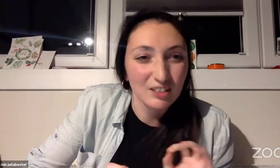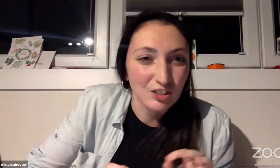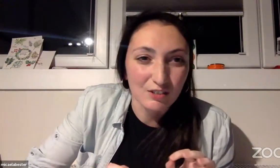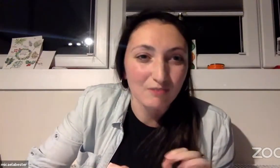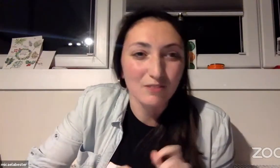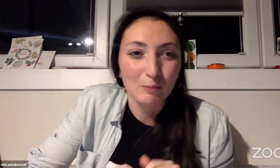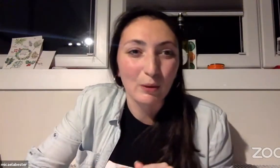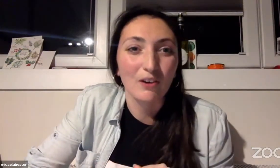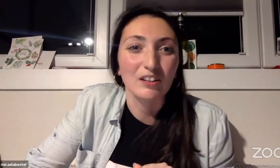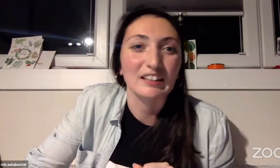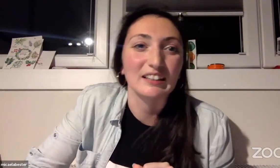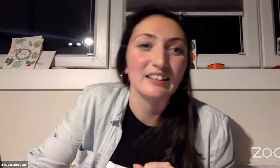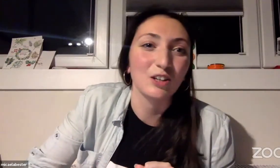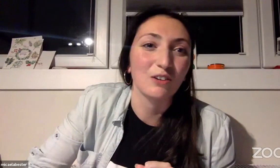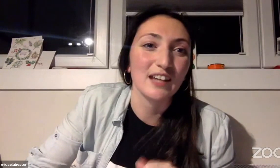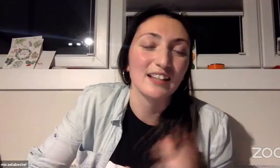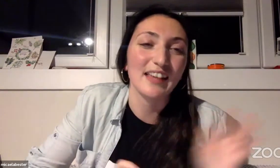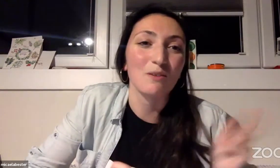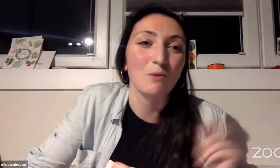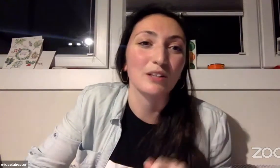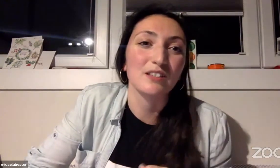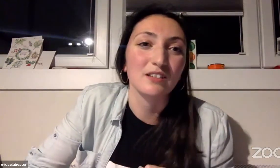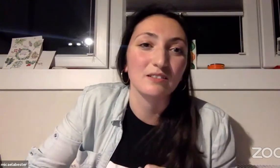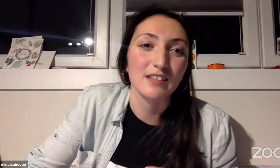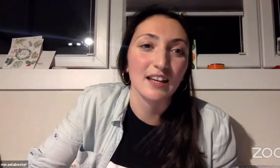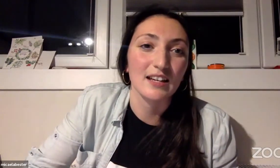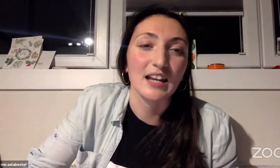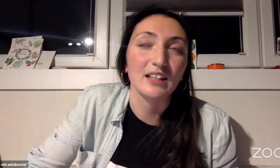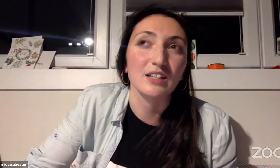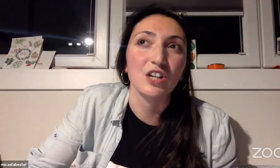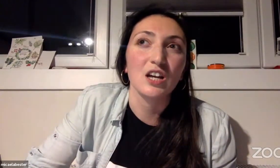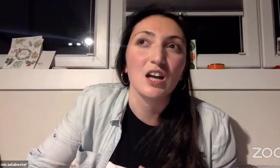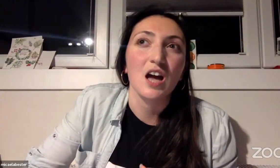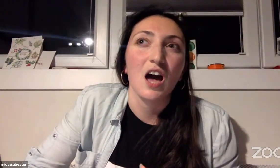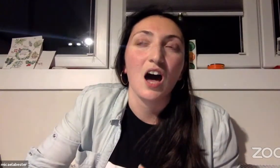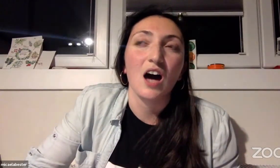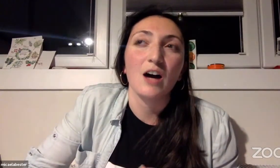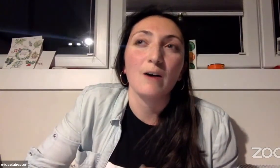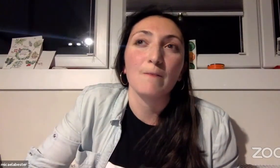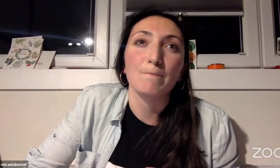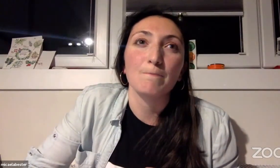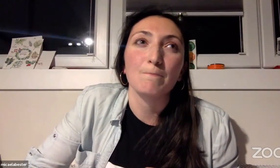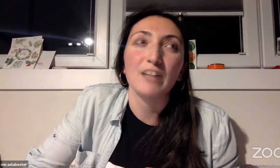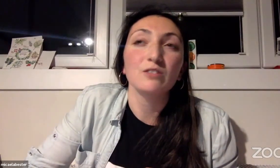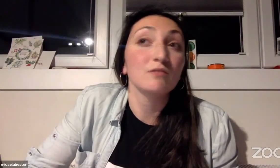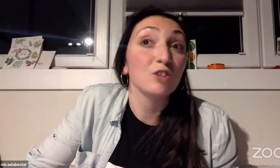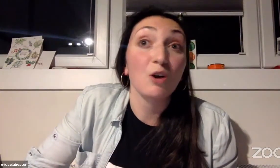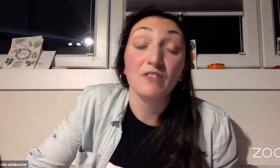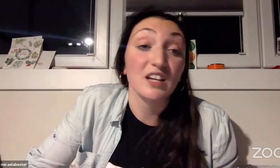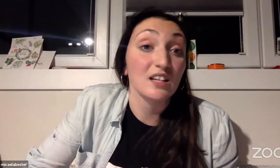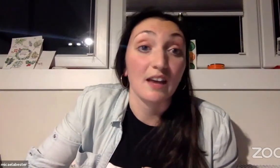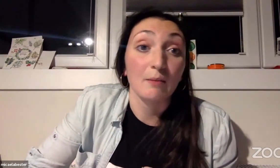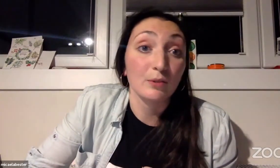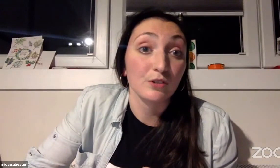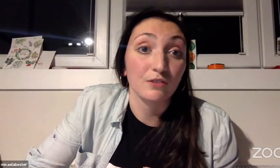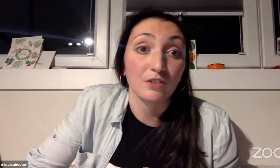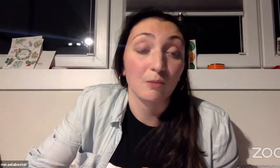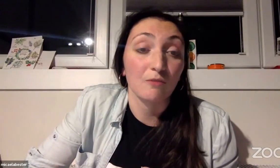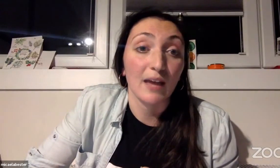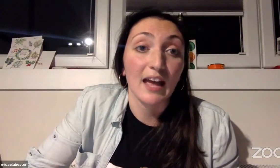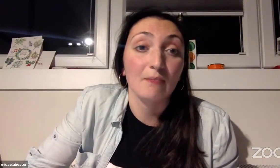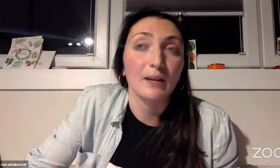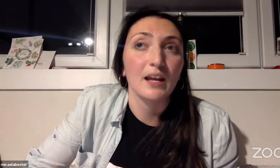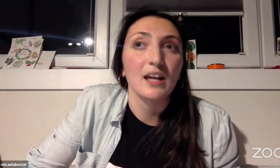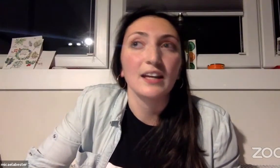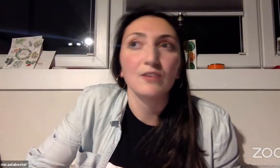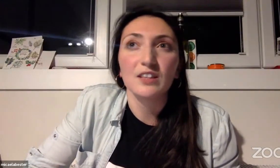for that's just spot on, and it takes 8 words to say it in English. I don't know of any examples off the top